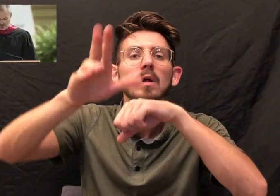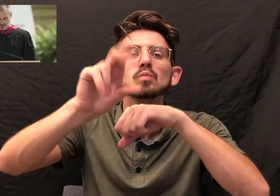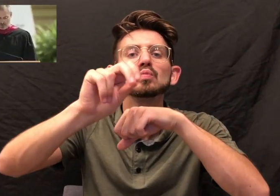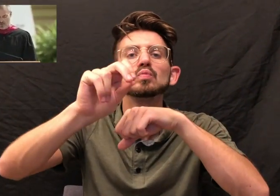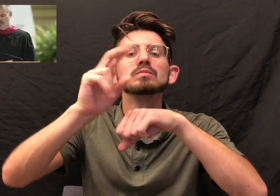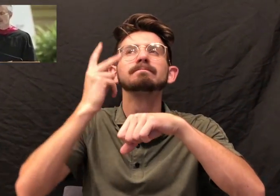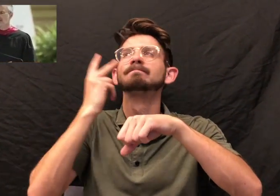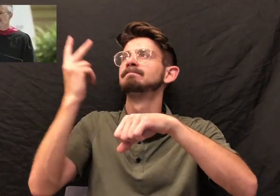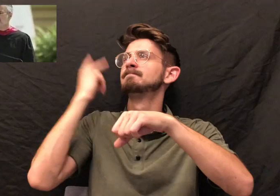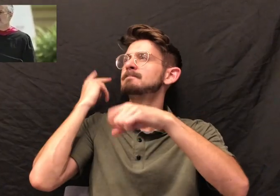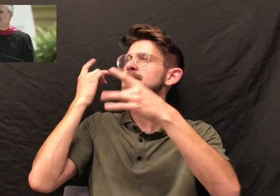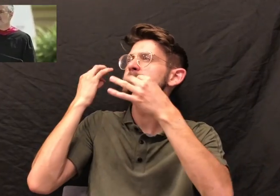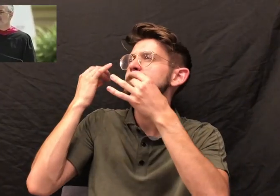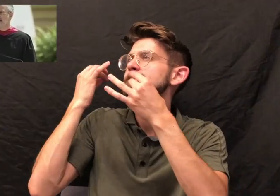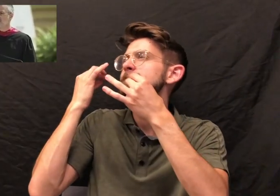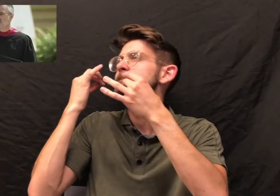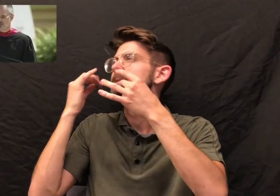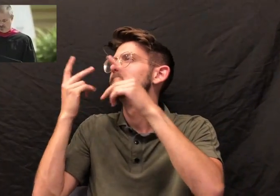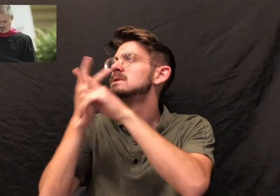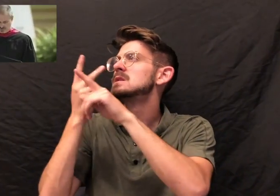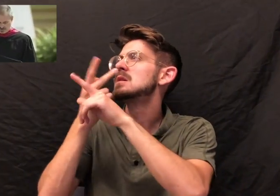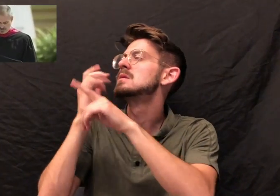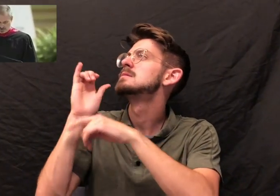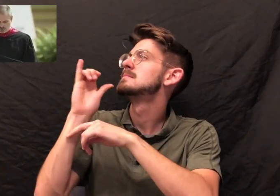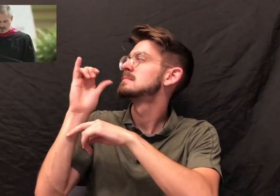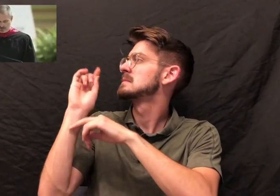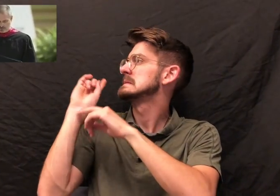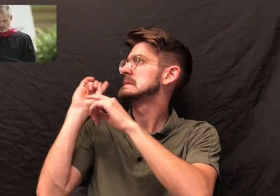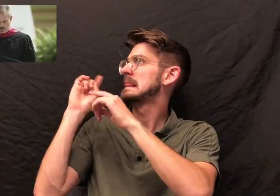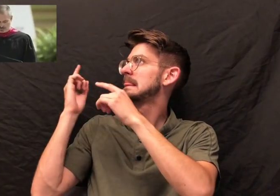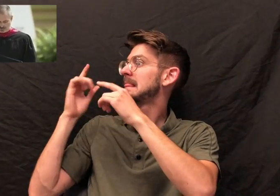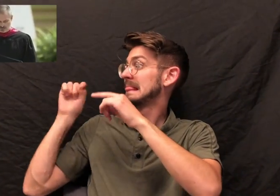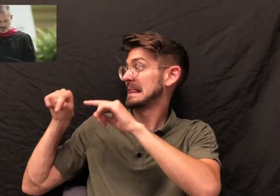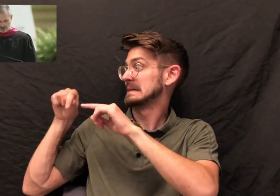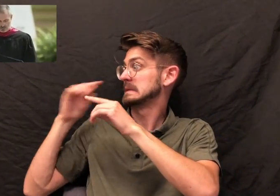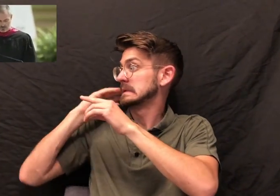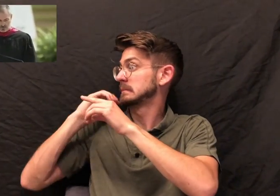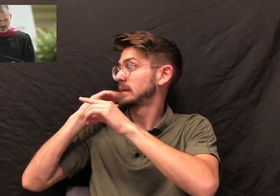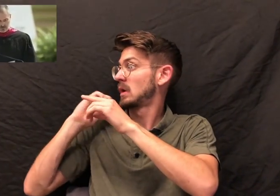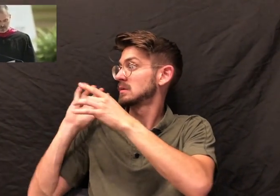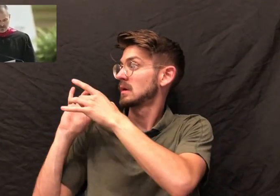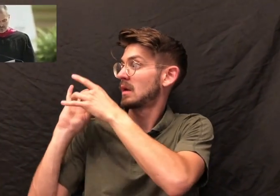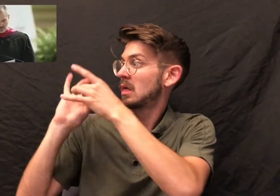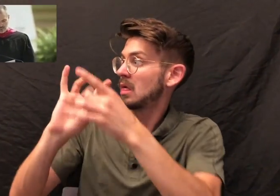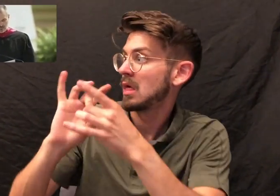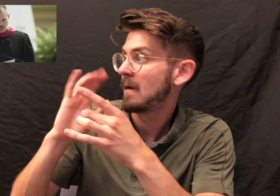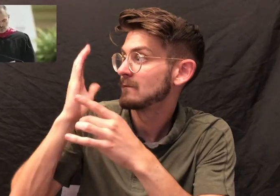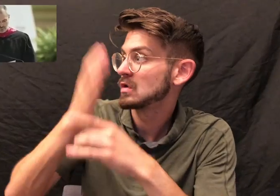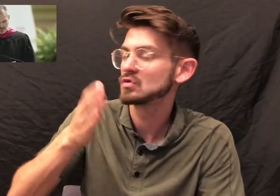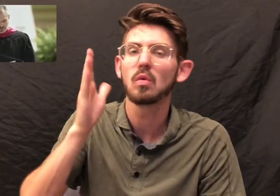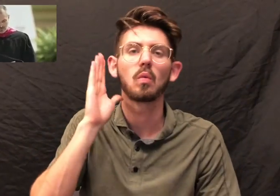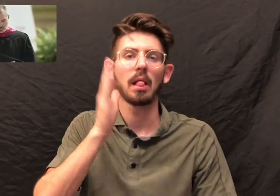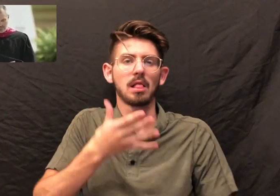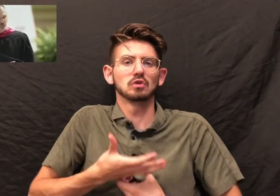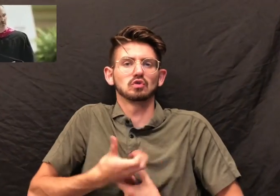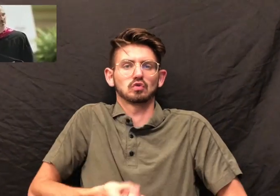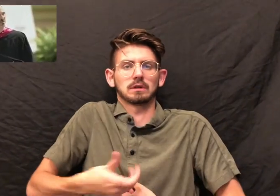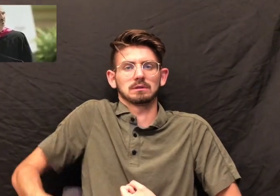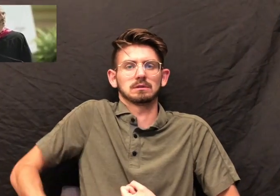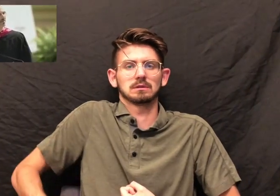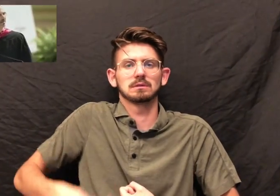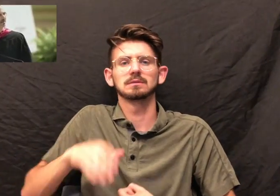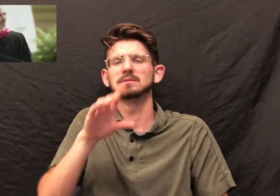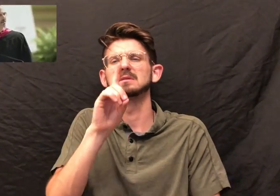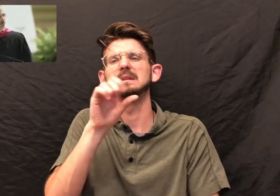have to trust that the dots will somehow connect in your future. You have to trust in something, your gut, destiny, life, karma,